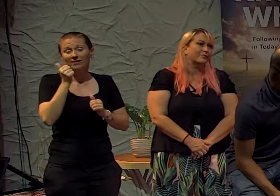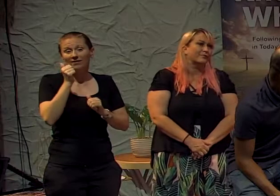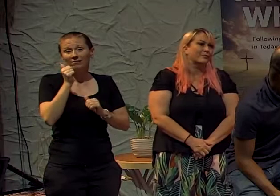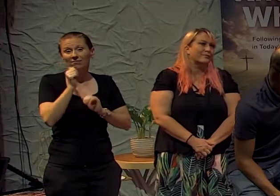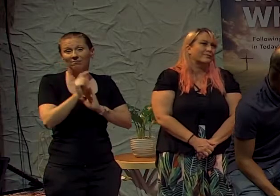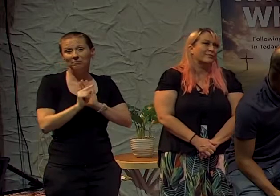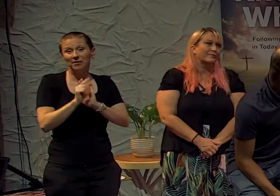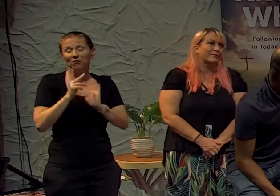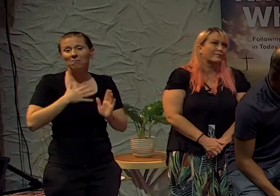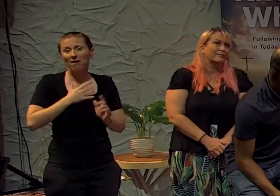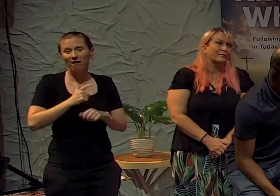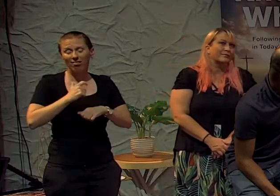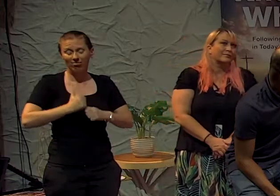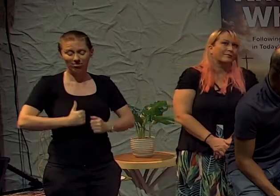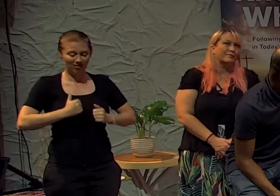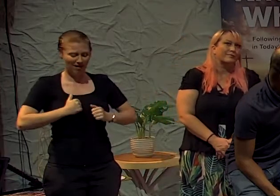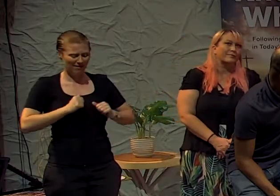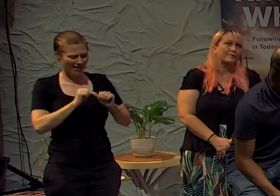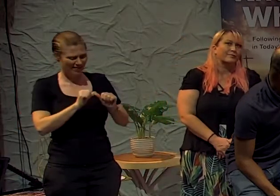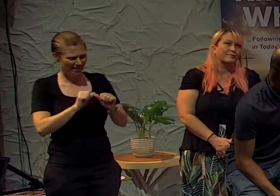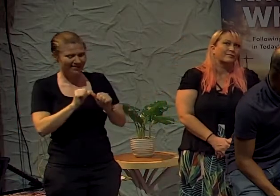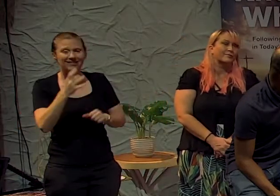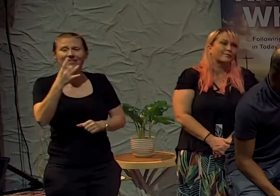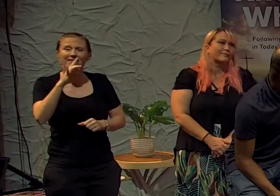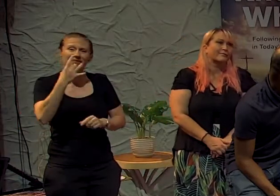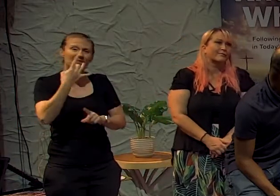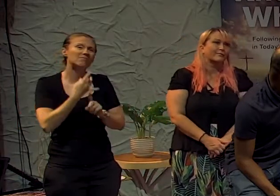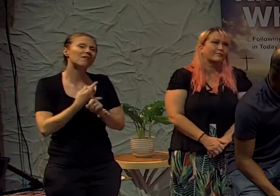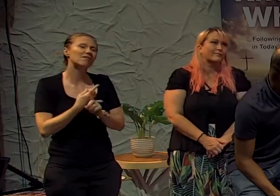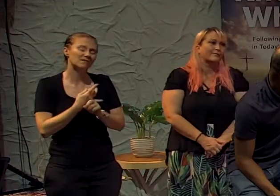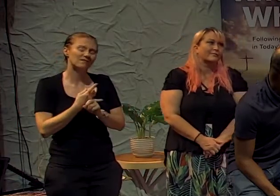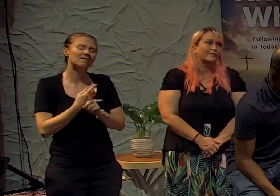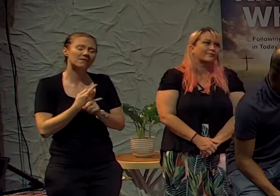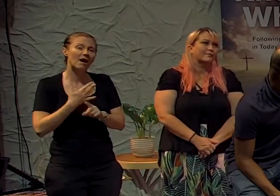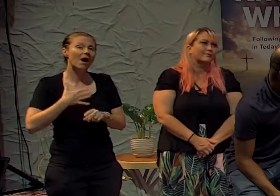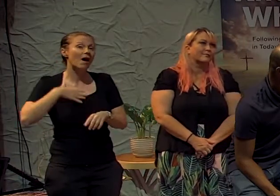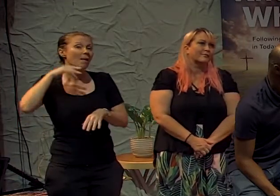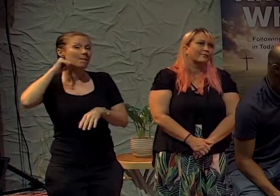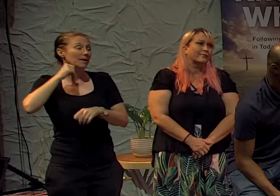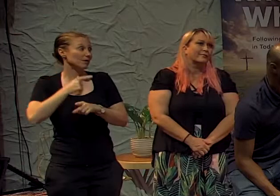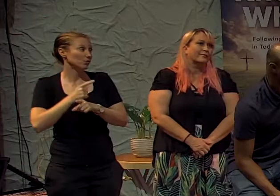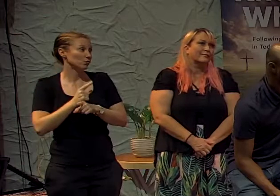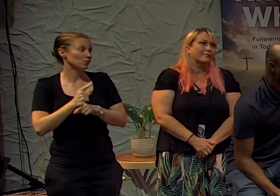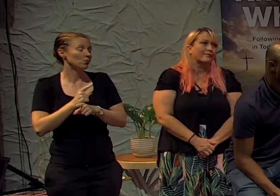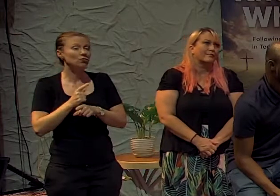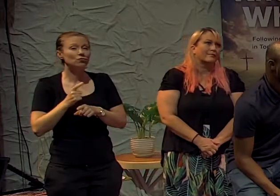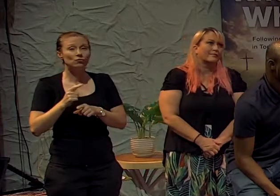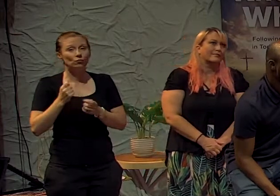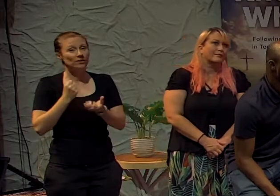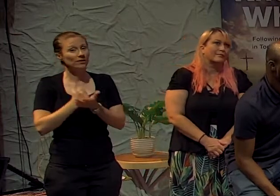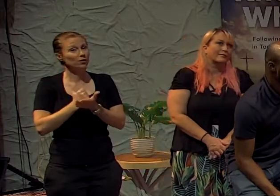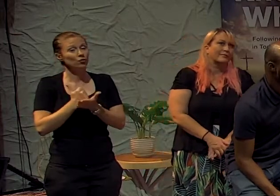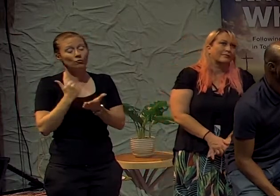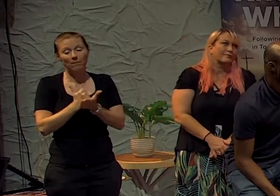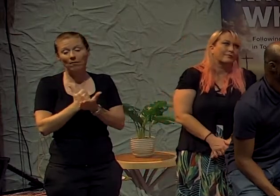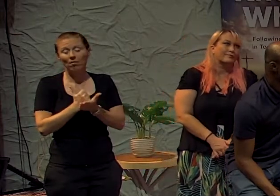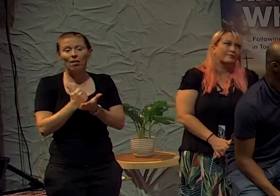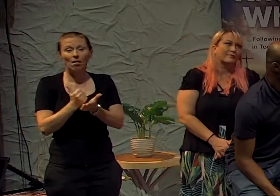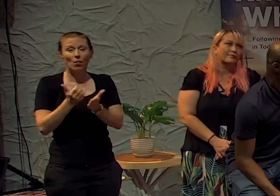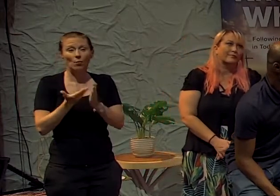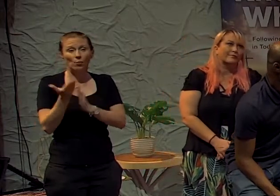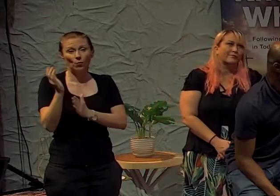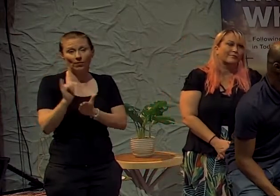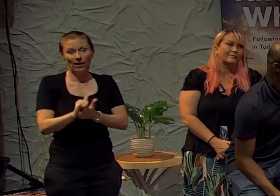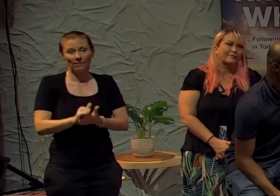life, and it lasted 18 months at least. And my sister was instrumental in helping me through